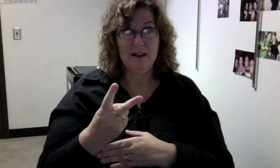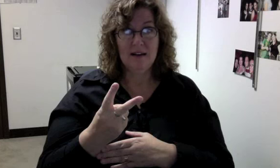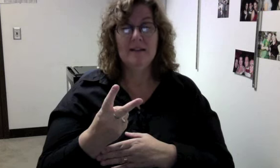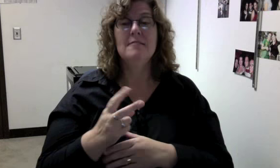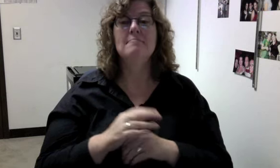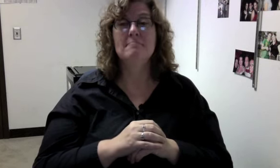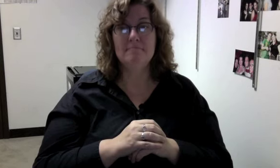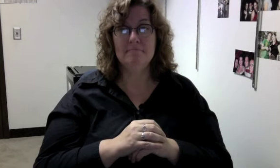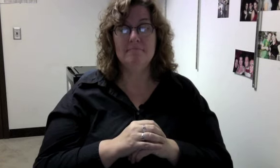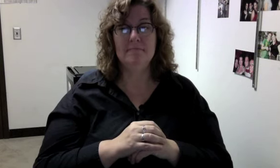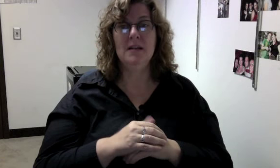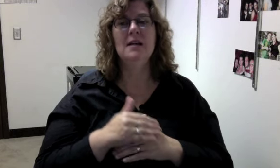professional scientists,